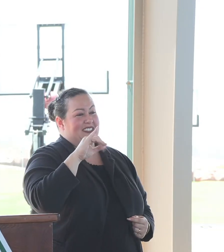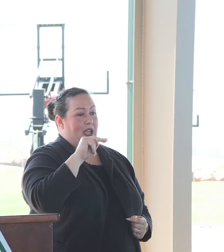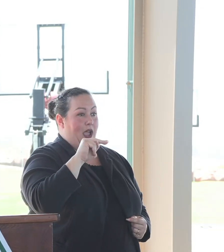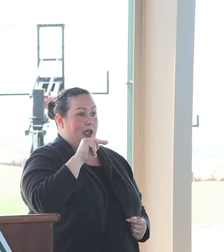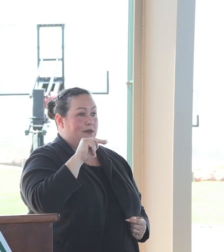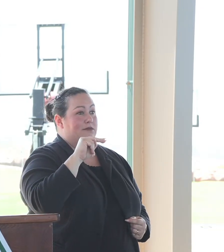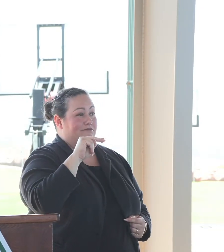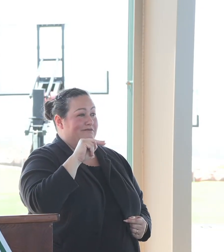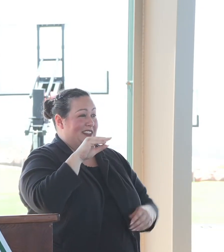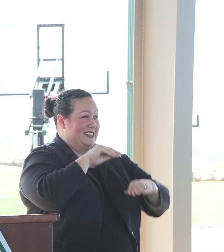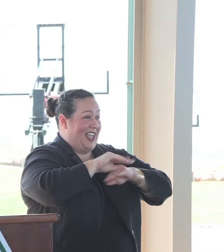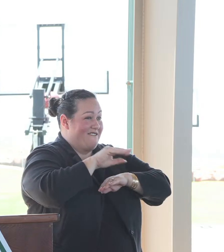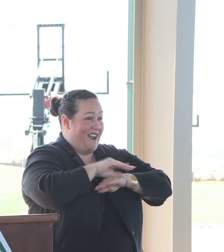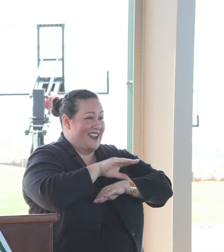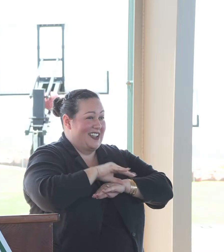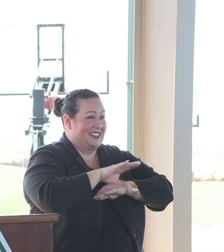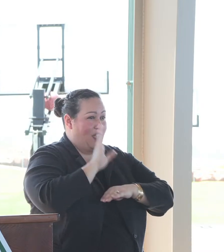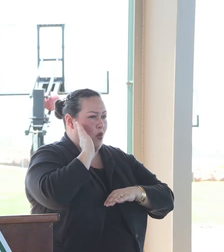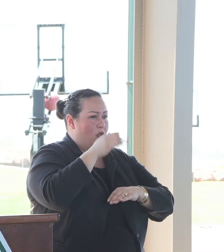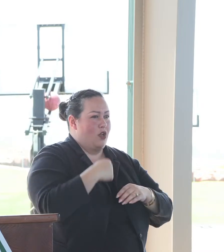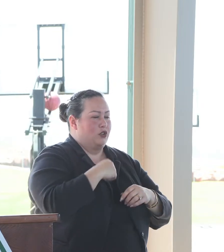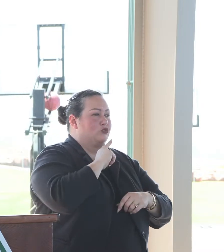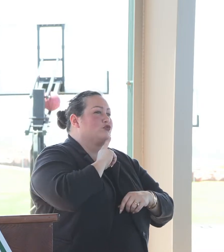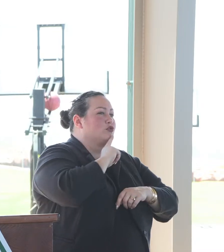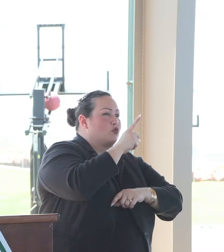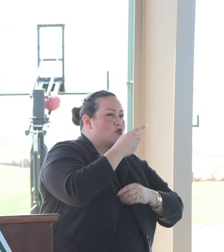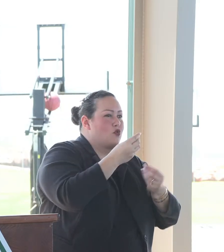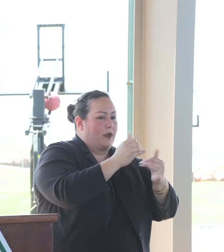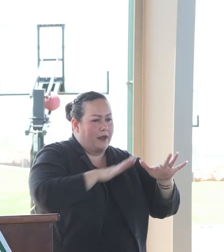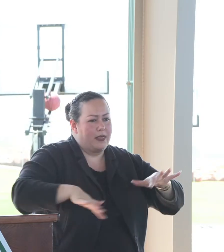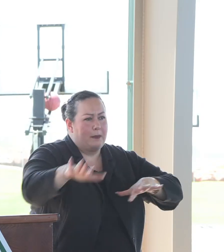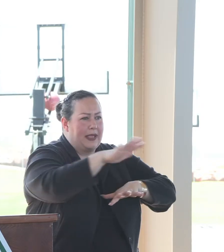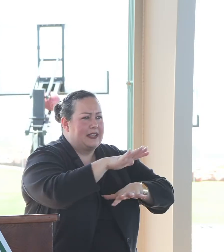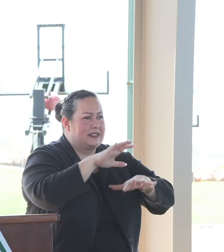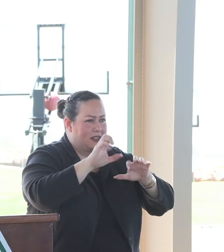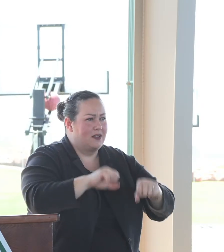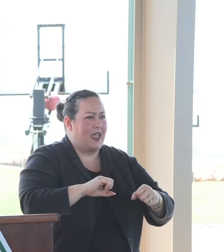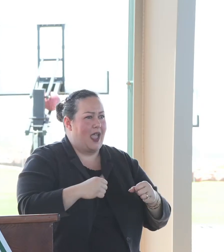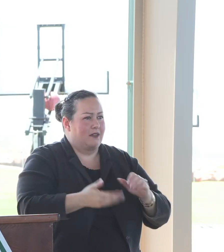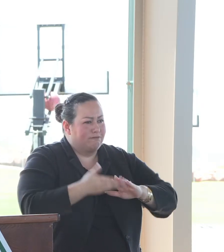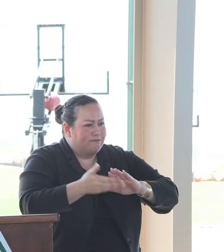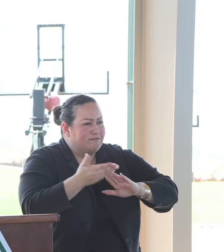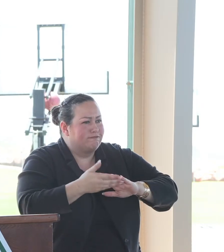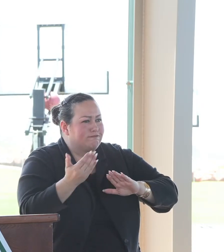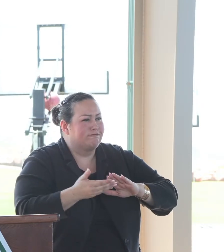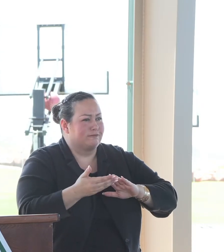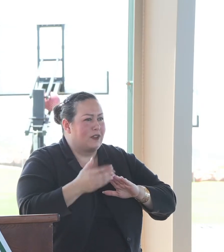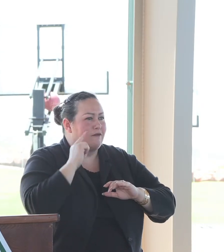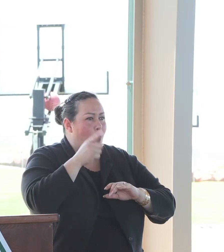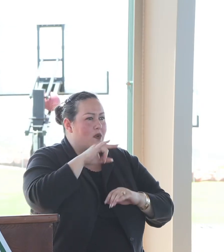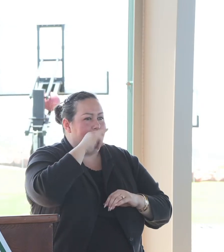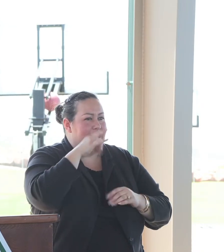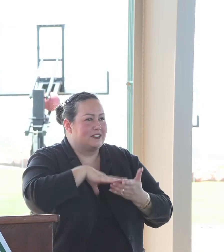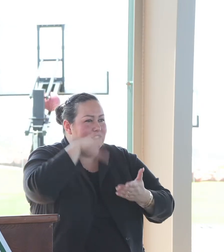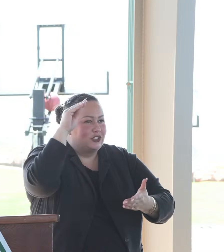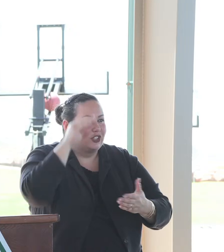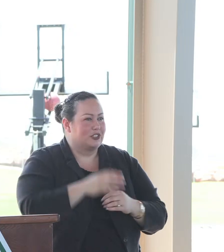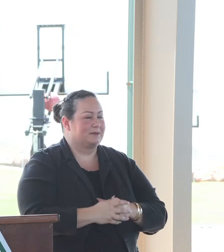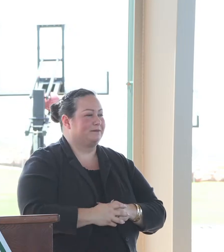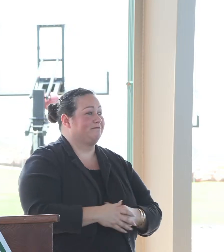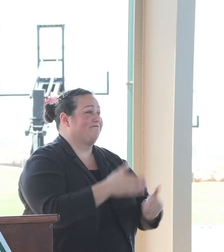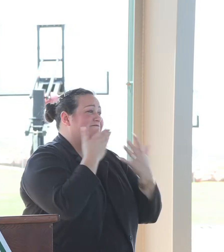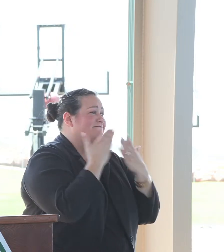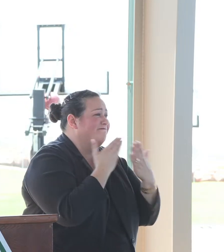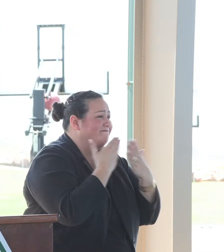ring true and the future of Lahaina will have a proper school to attend. Mahalo for coming out today